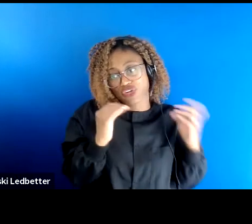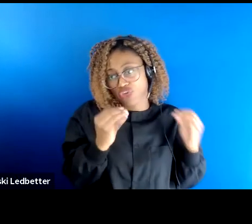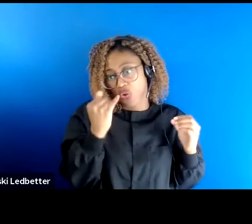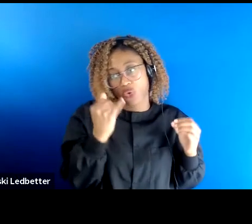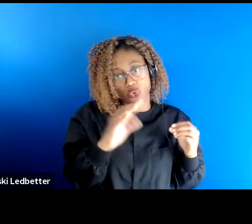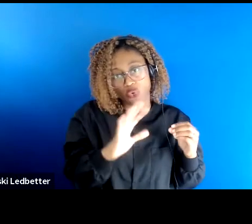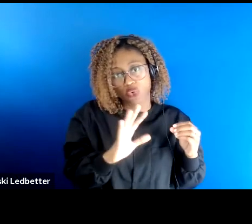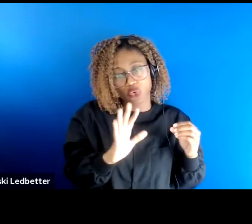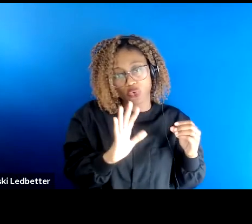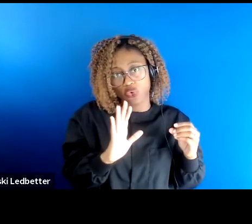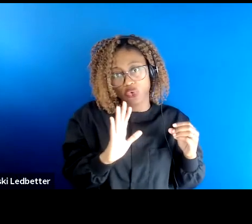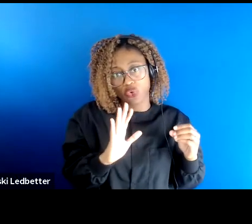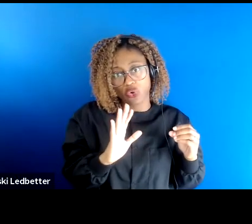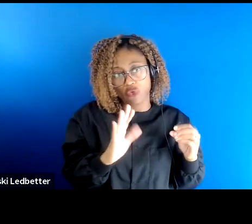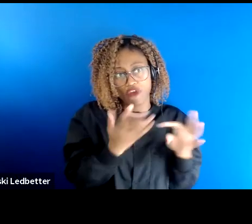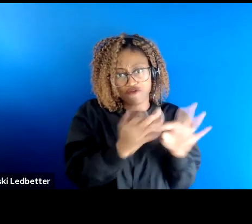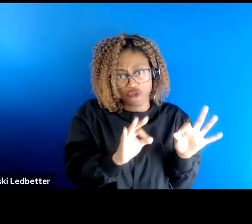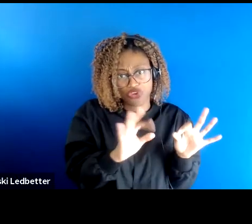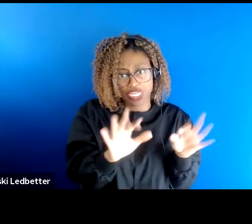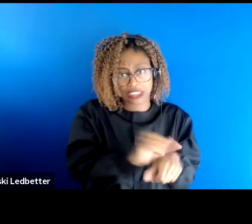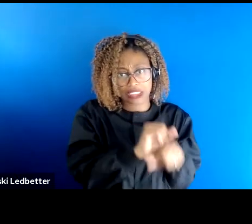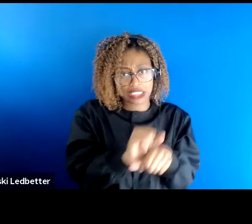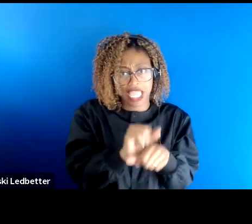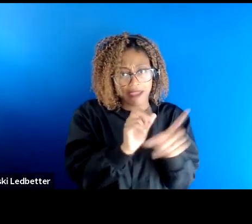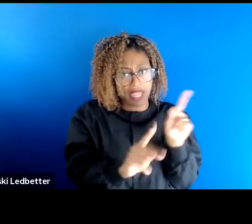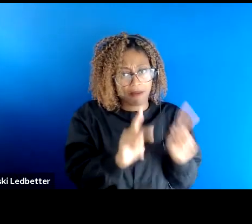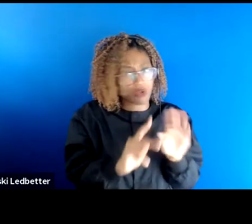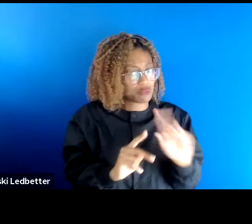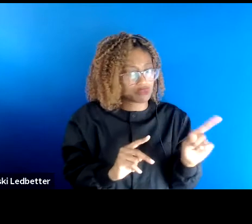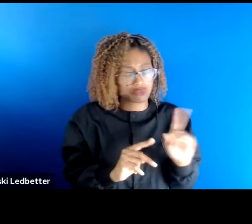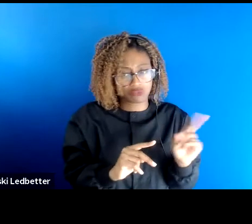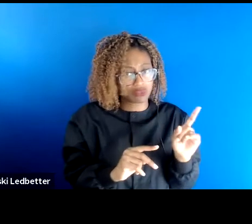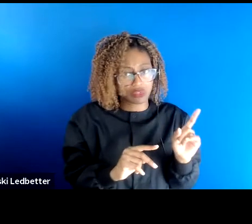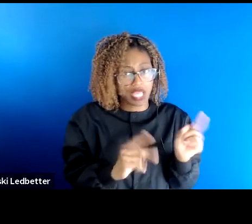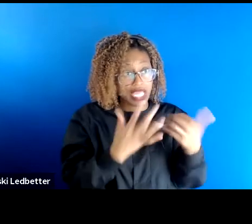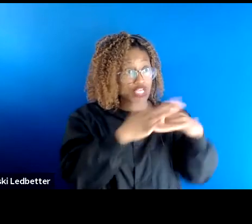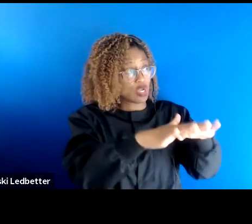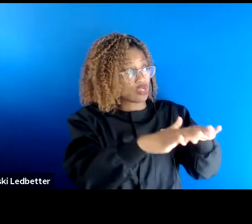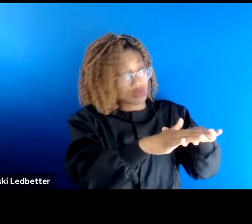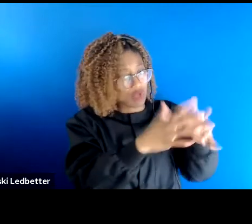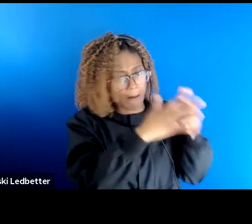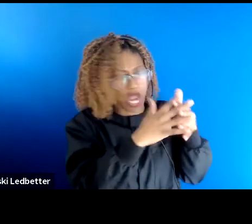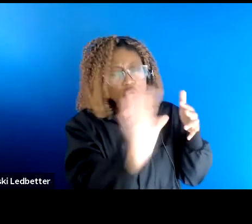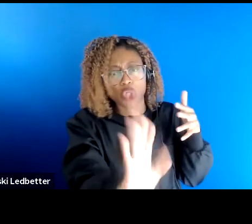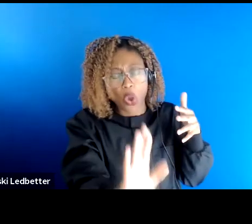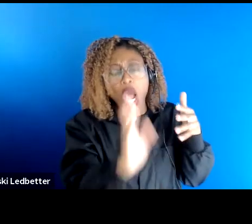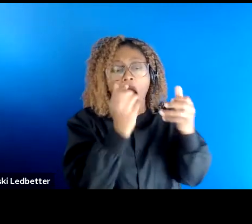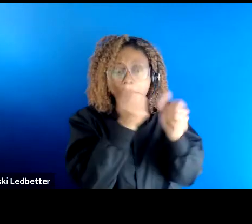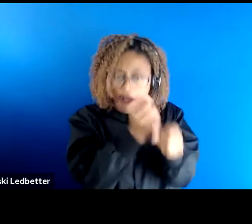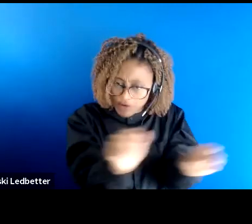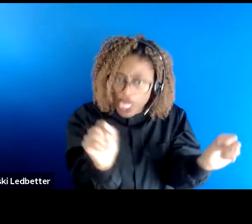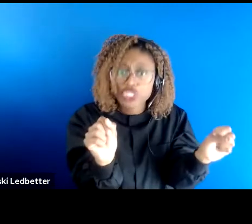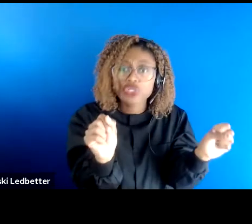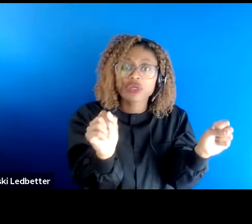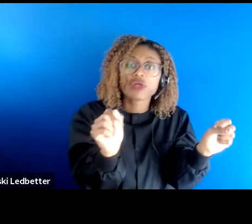intention of freeing enslaved people and then having them integrate into America, but instead wished